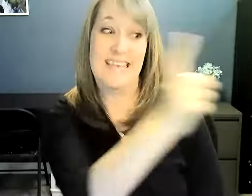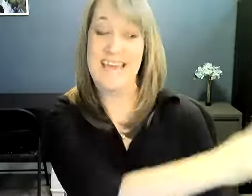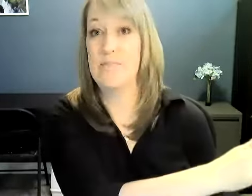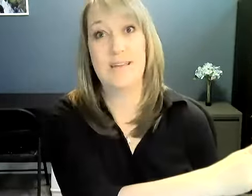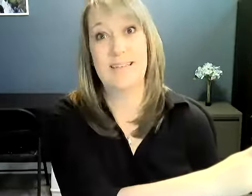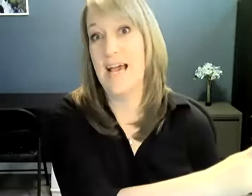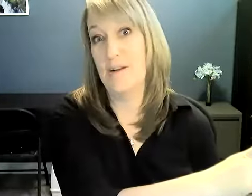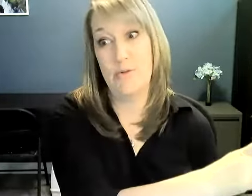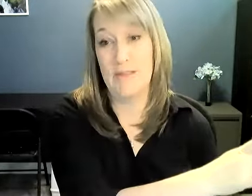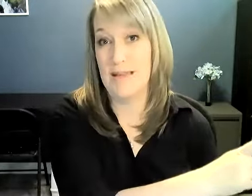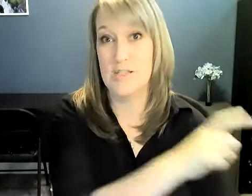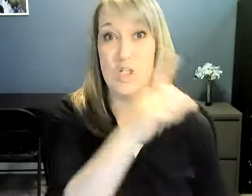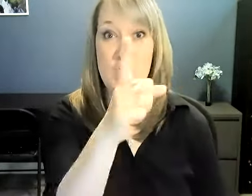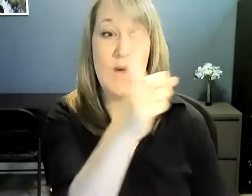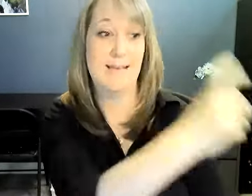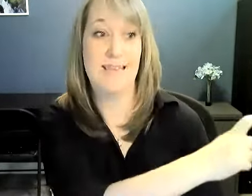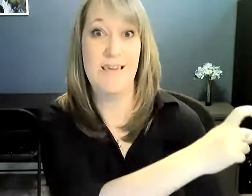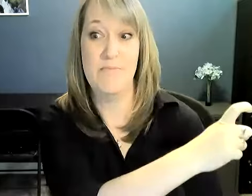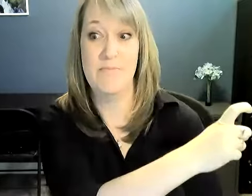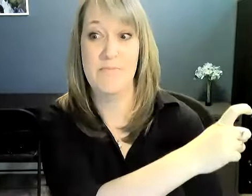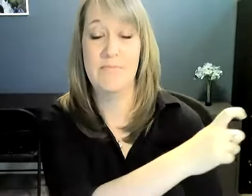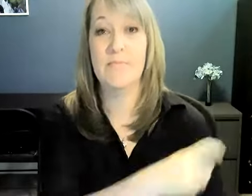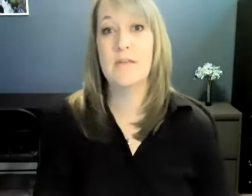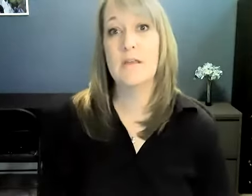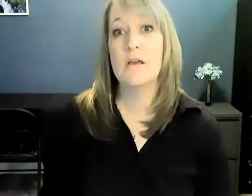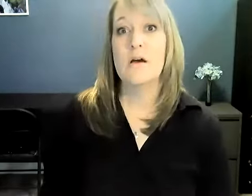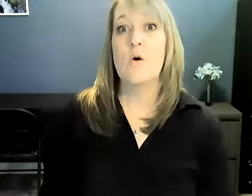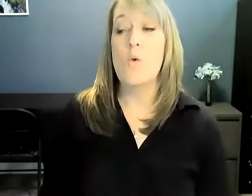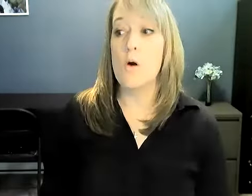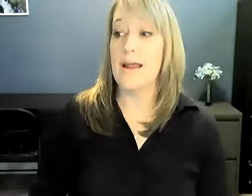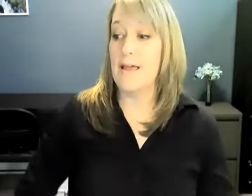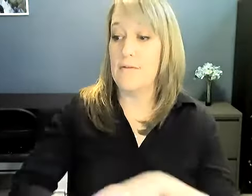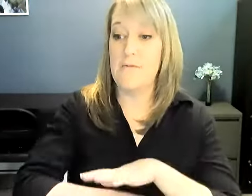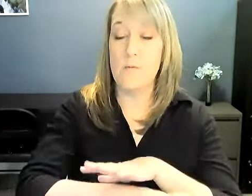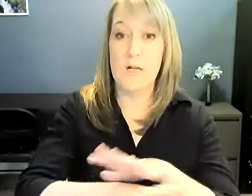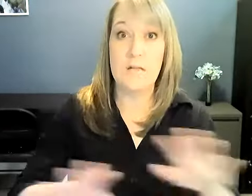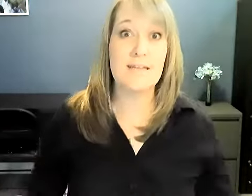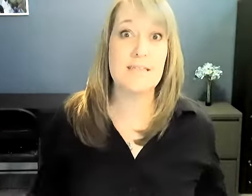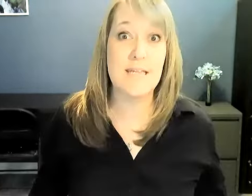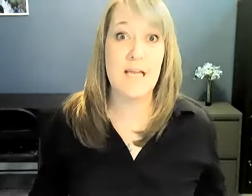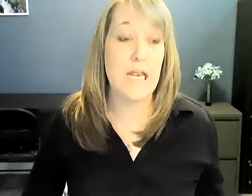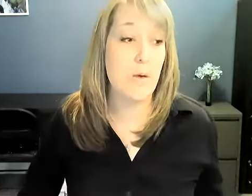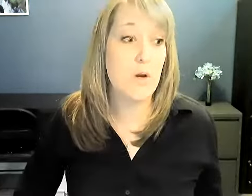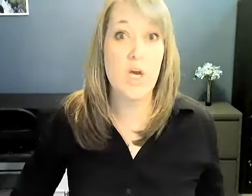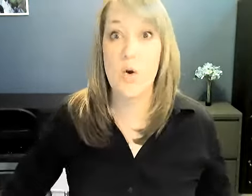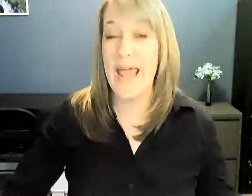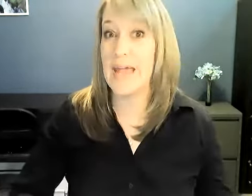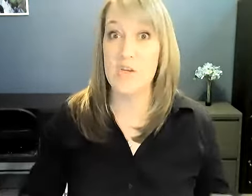him because I don't know the answer. You ask him. Or if when class is done and I want to know, hey, do y'all have